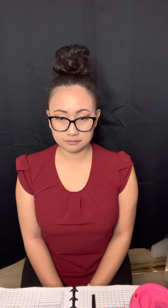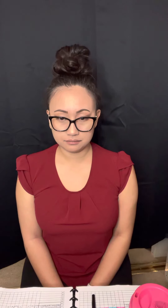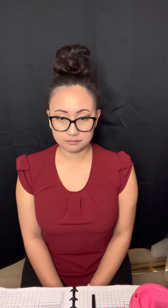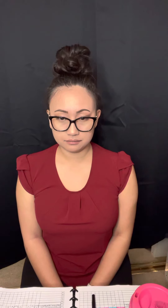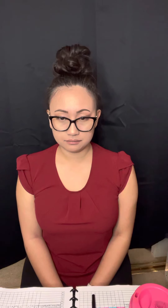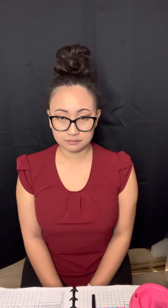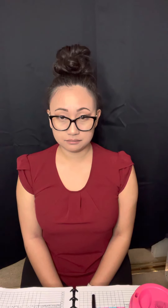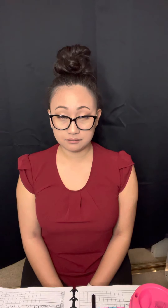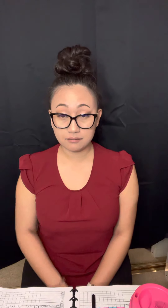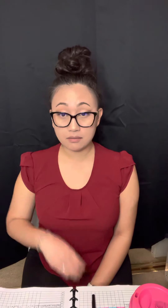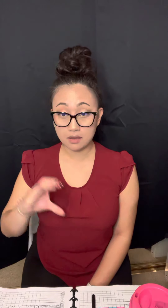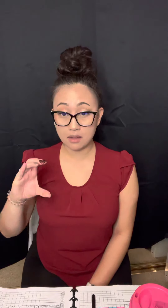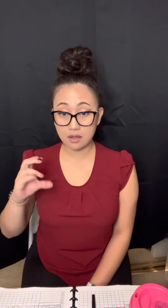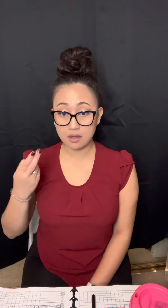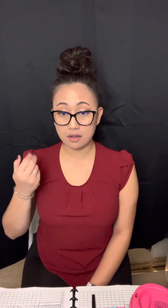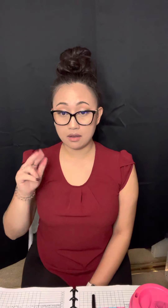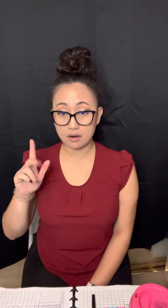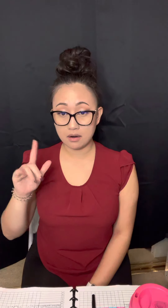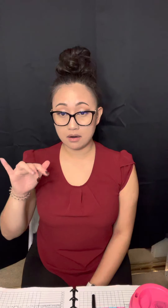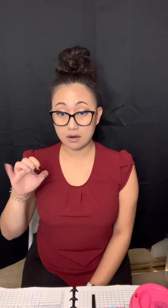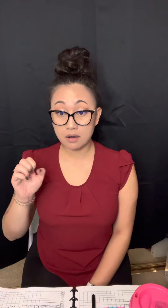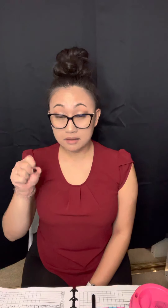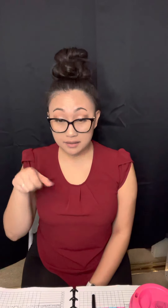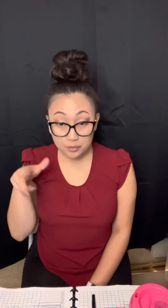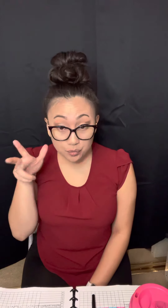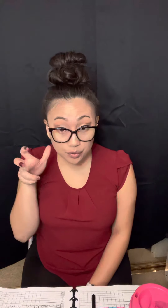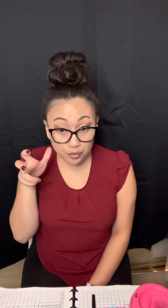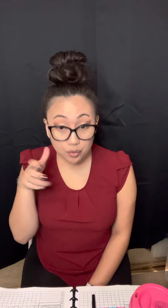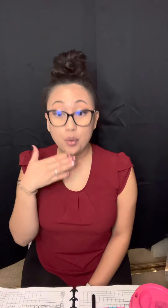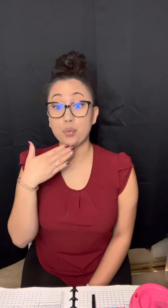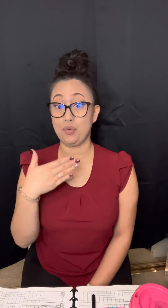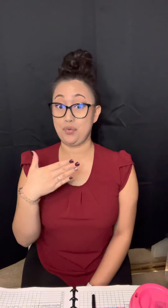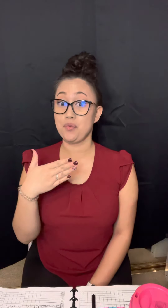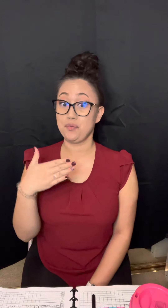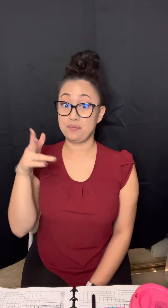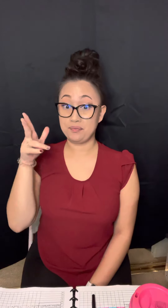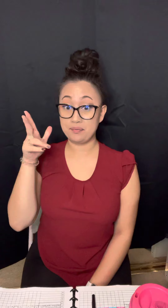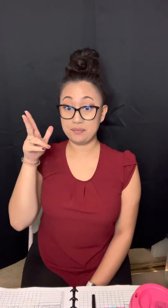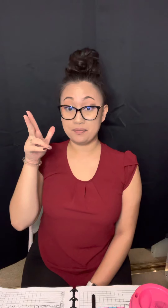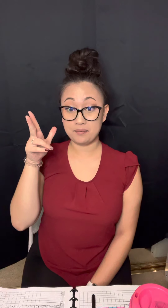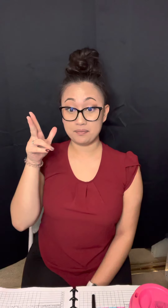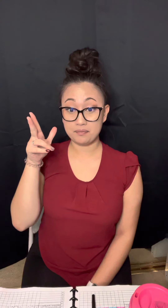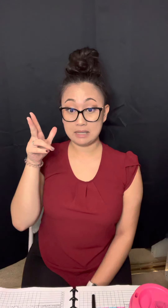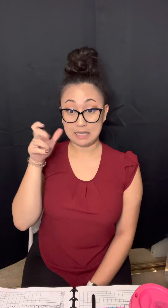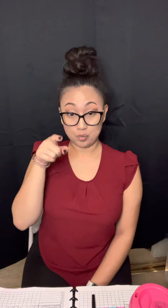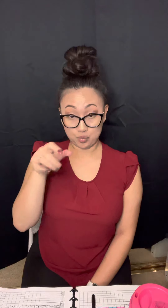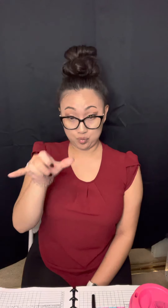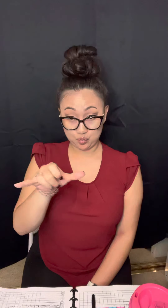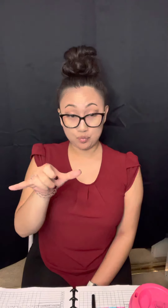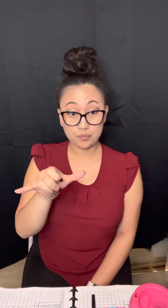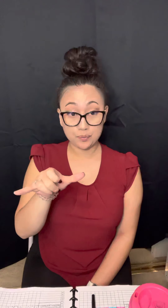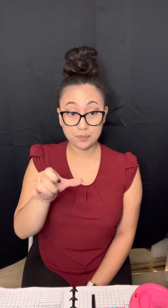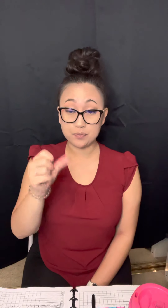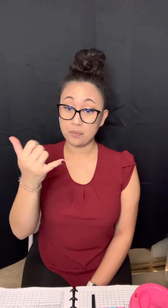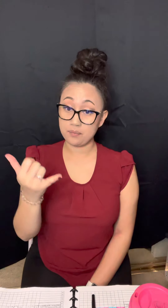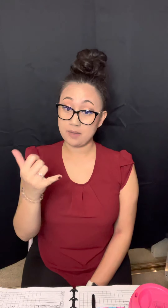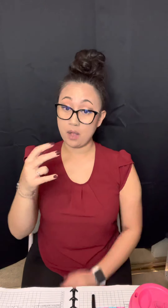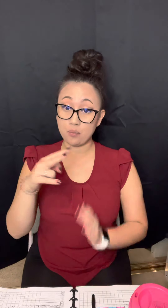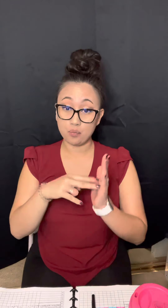Charlie, can you hear me? Yeah. Oh, good. I can hear you. So I want you to go back to the text, and we're trying to